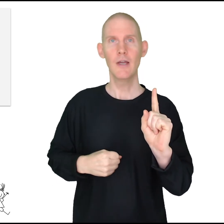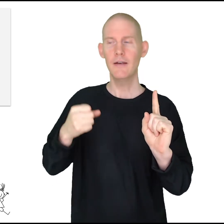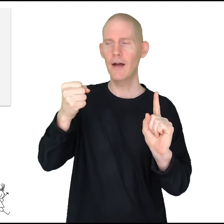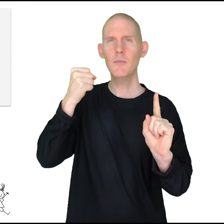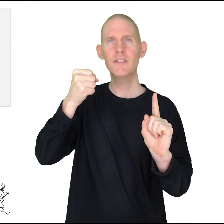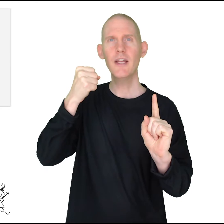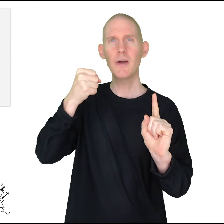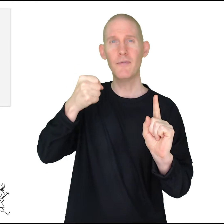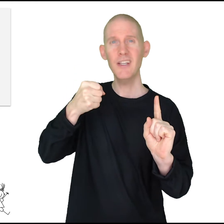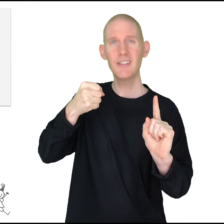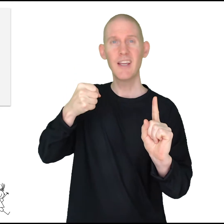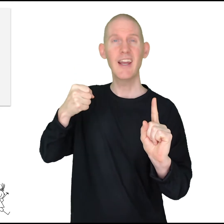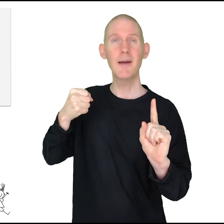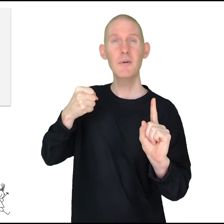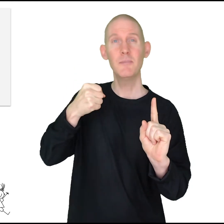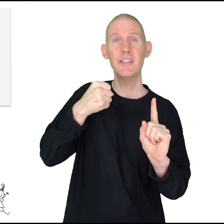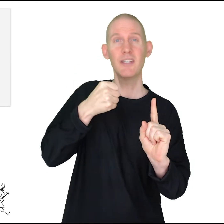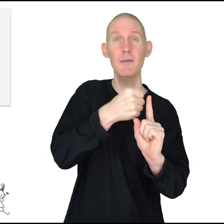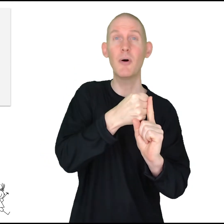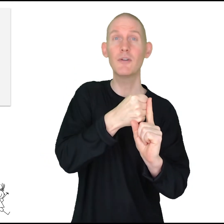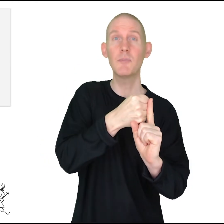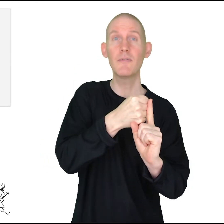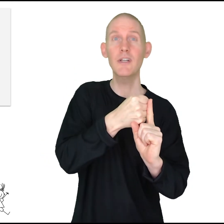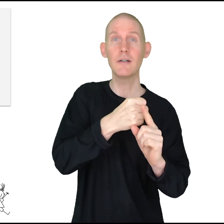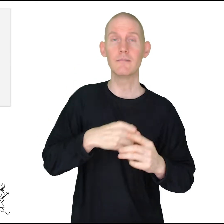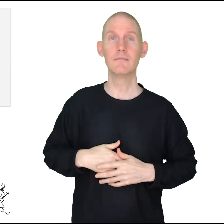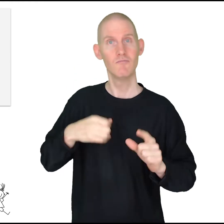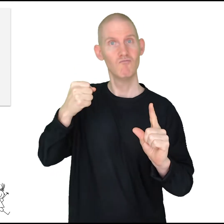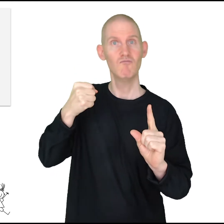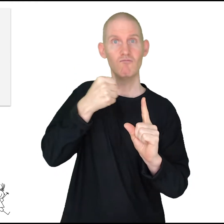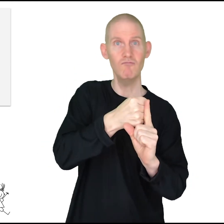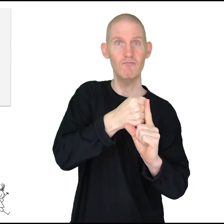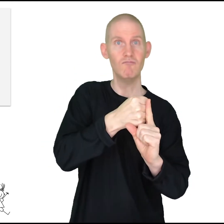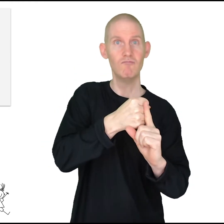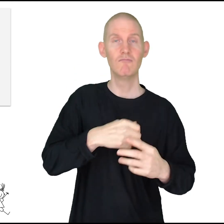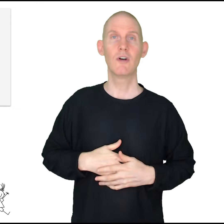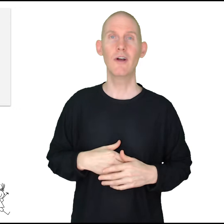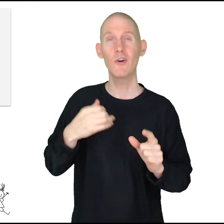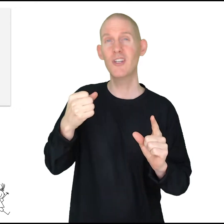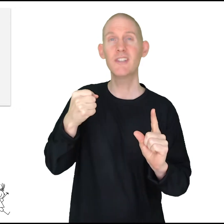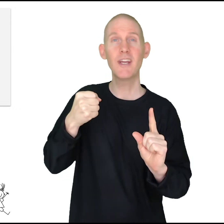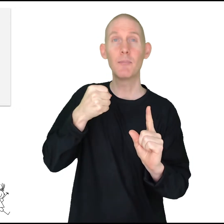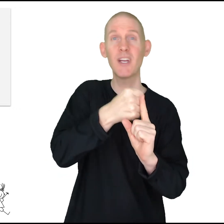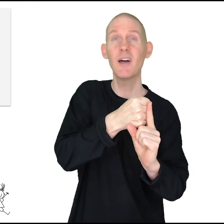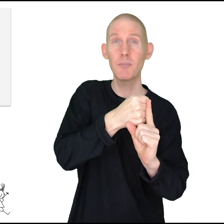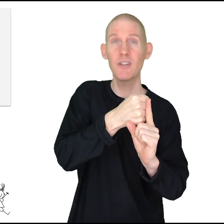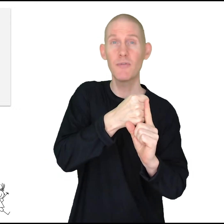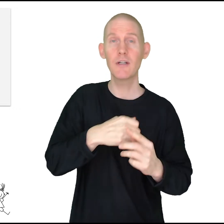I'm going to take my fist and I'm going to basically punch my finger. All right, or you could just say bring it up to your finger. Do